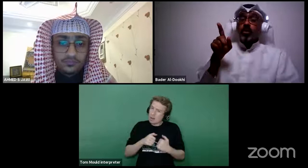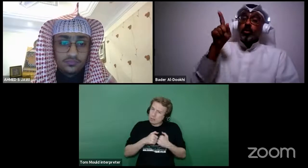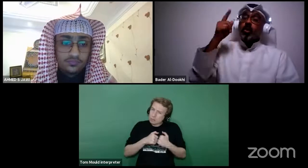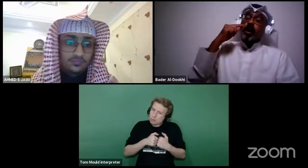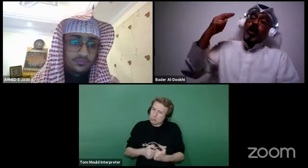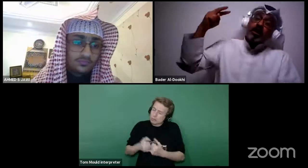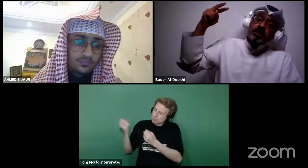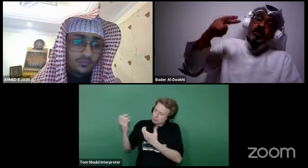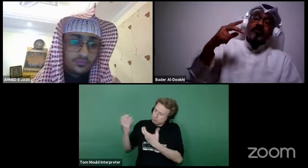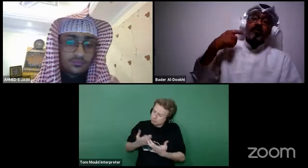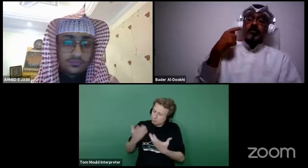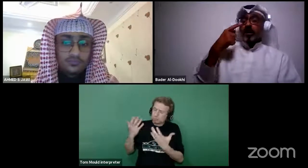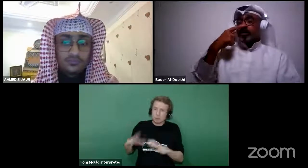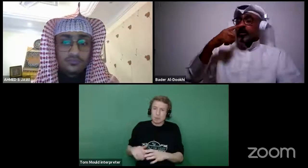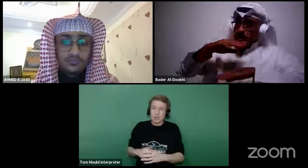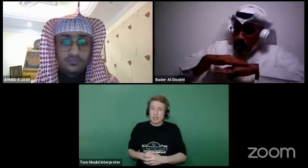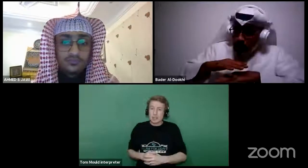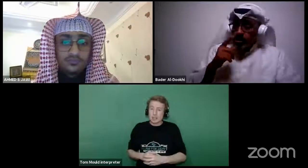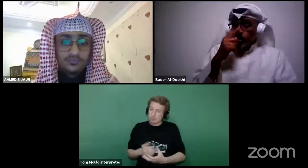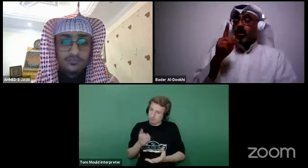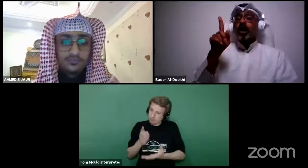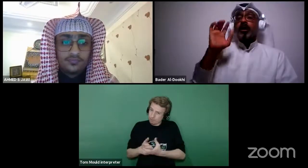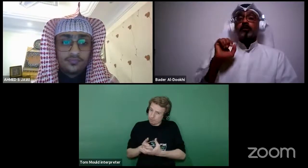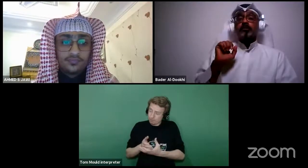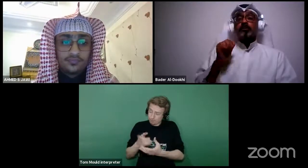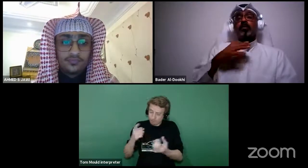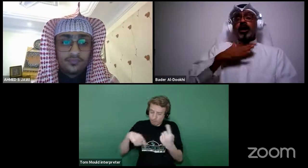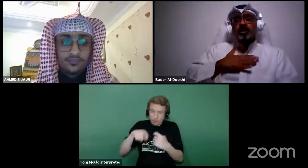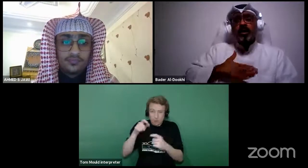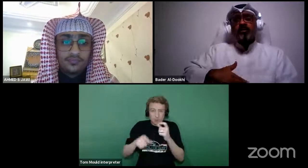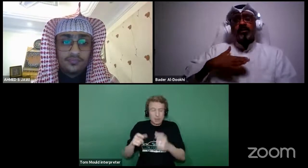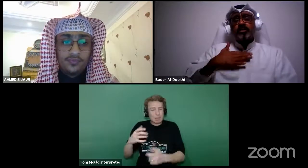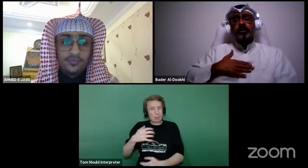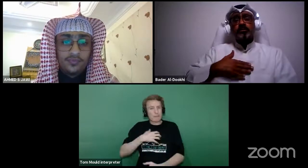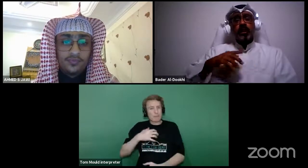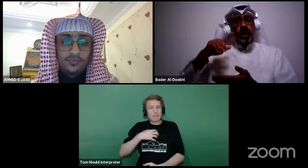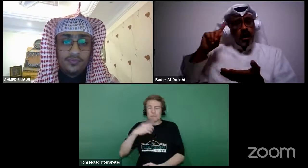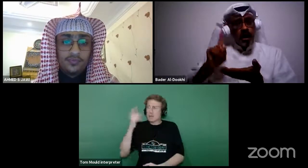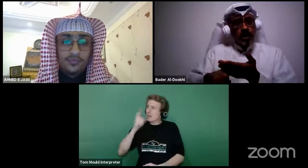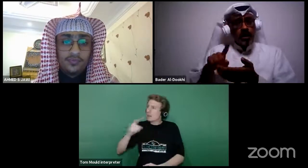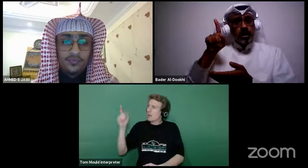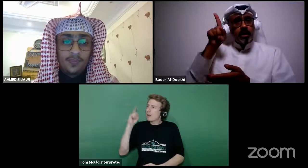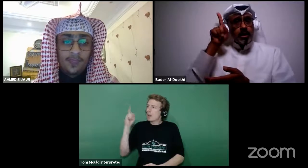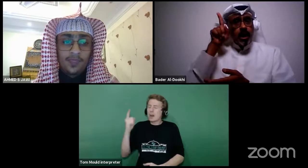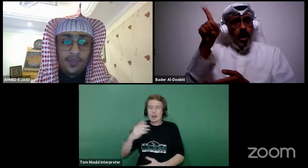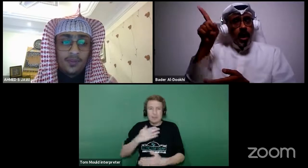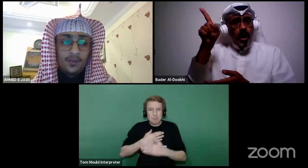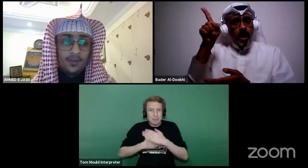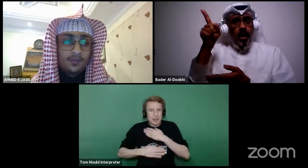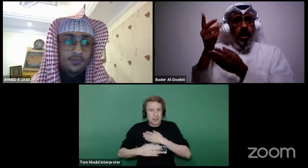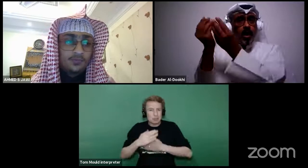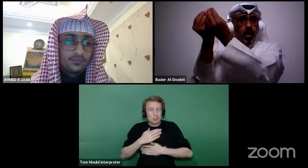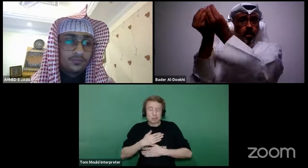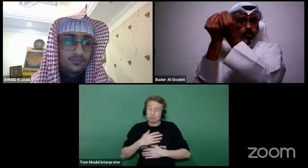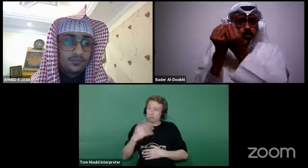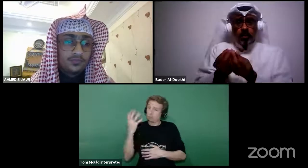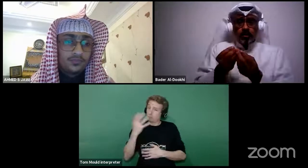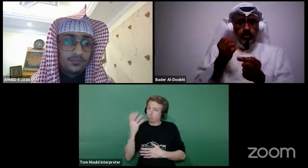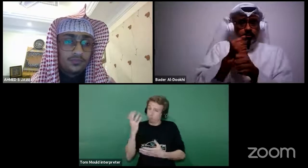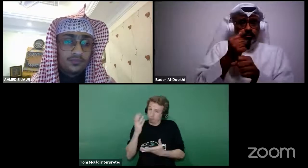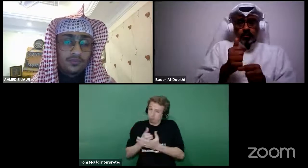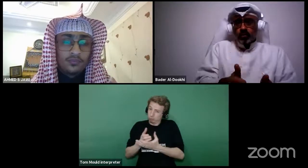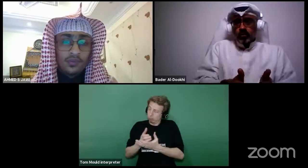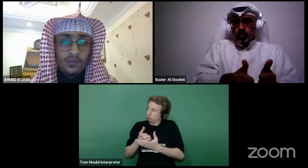with obedience to him and is patient, then surely Allah makes not the reward of the good doers to be